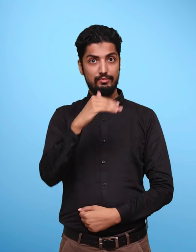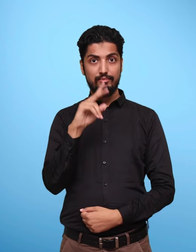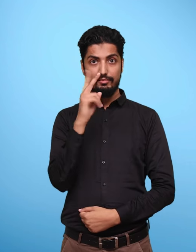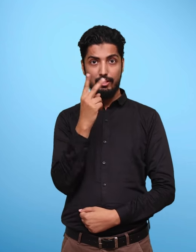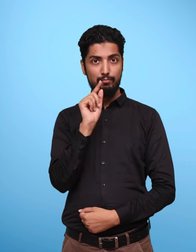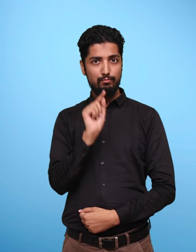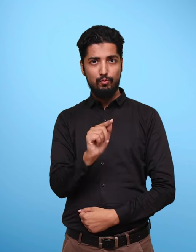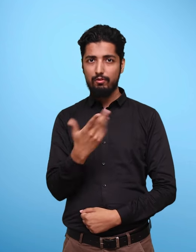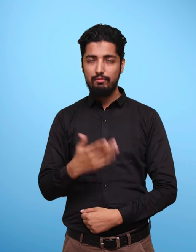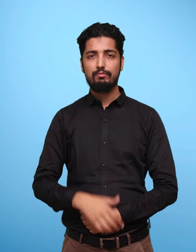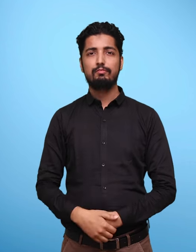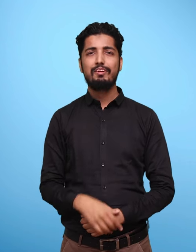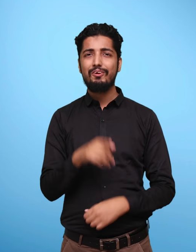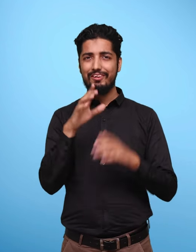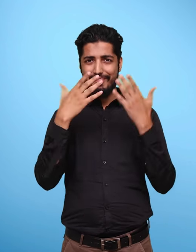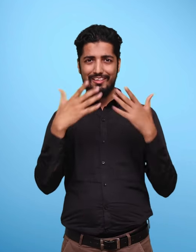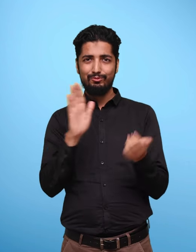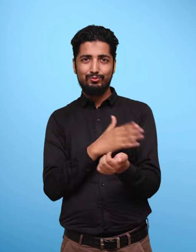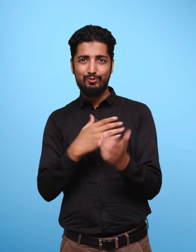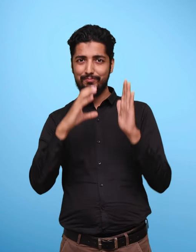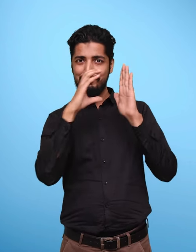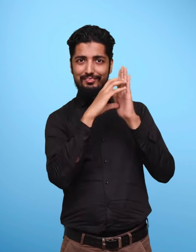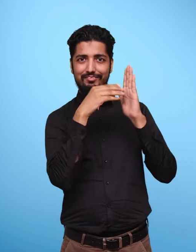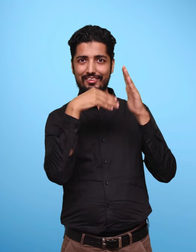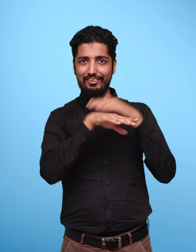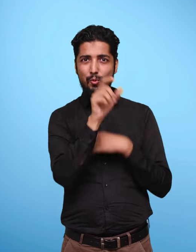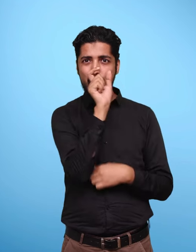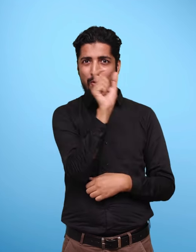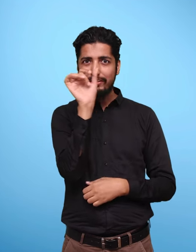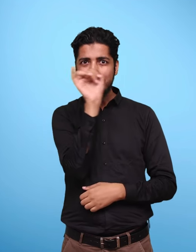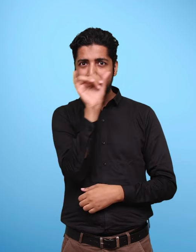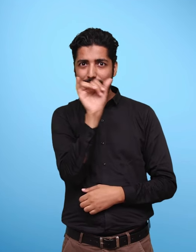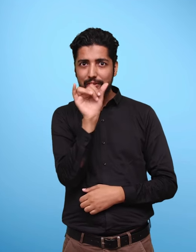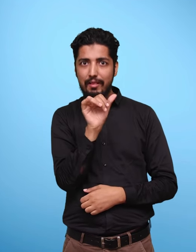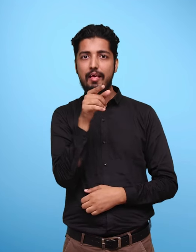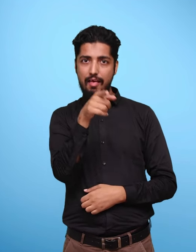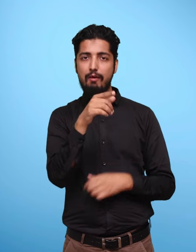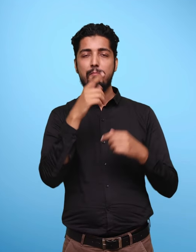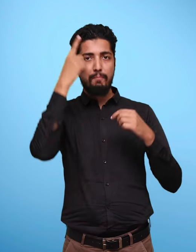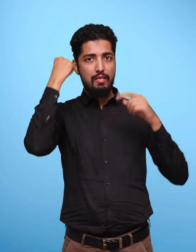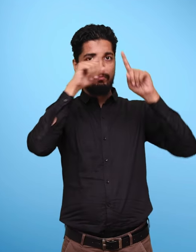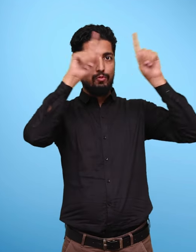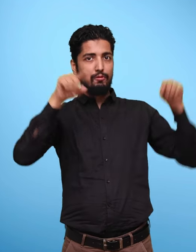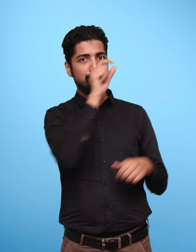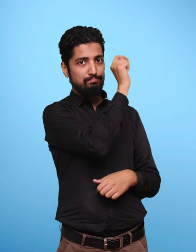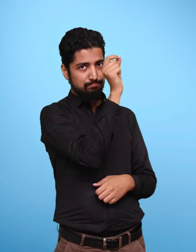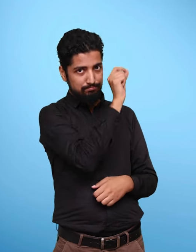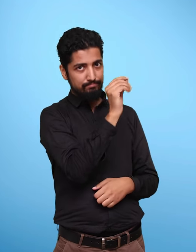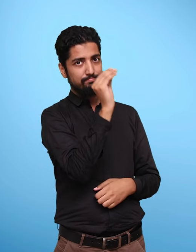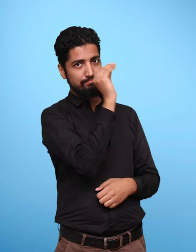remain silent while continuing to clap. 2. Write sight words and new